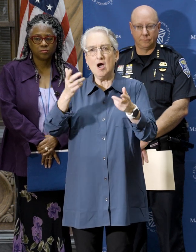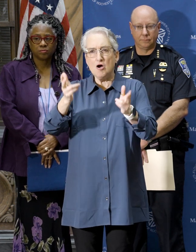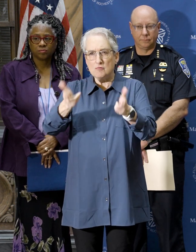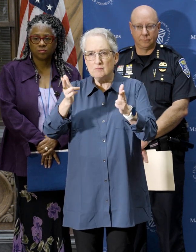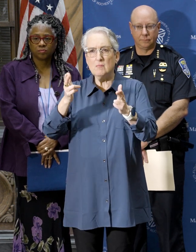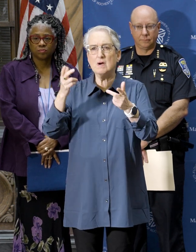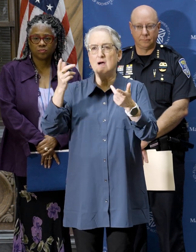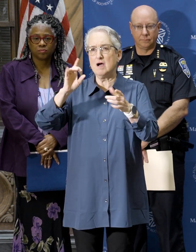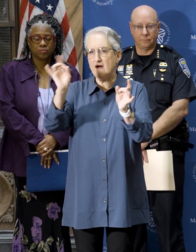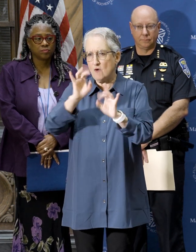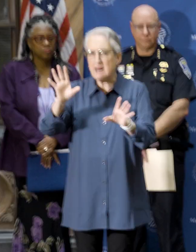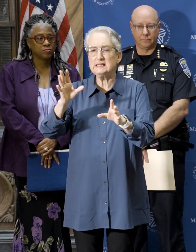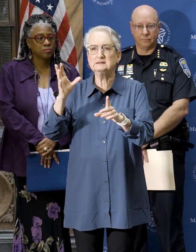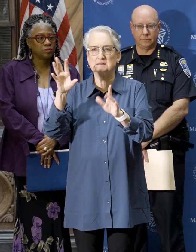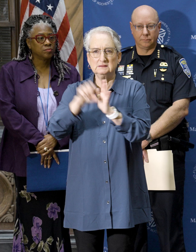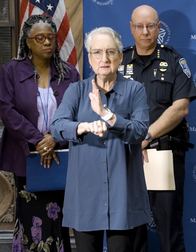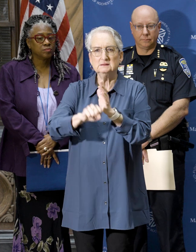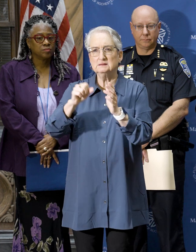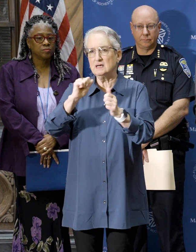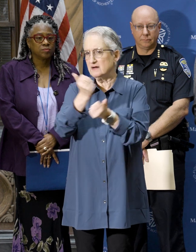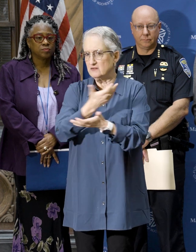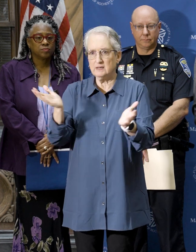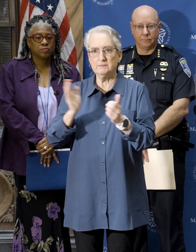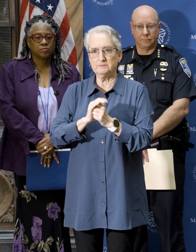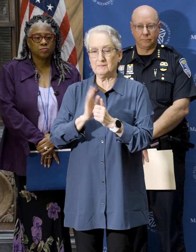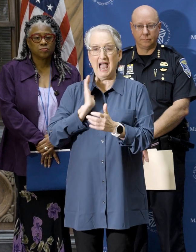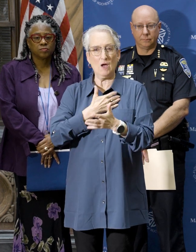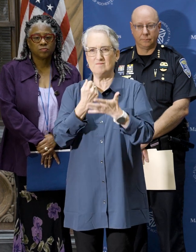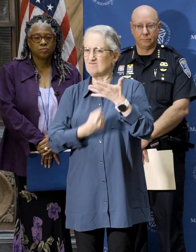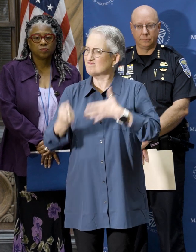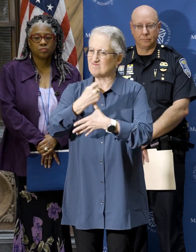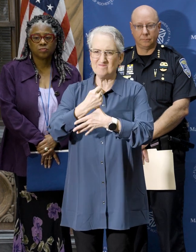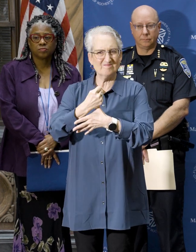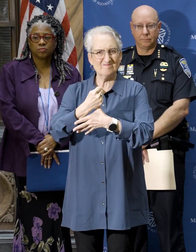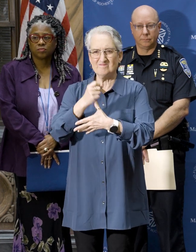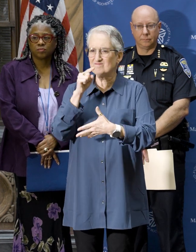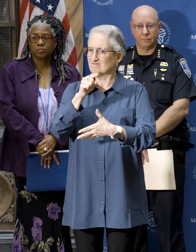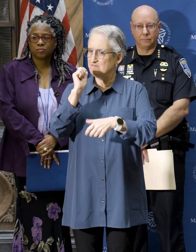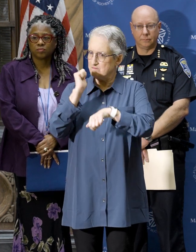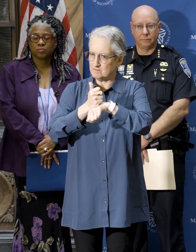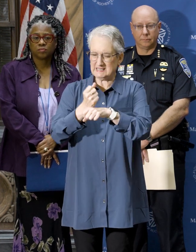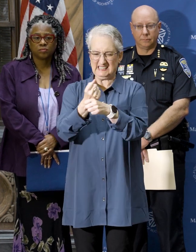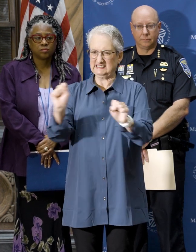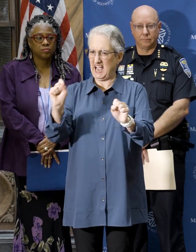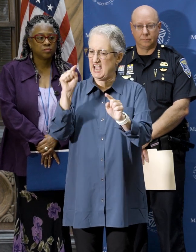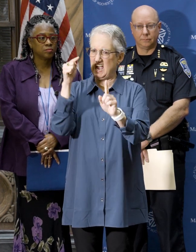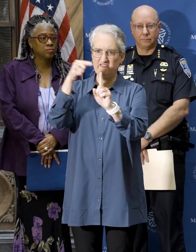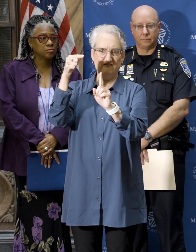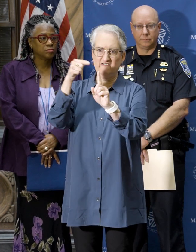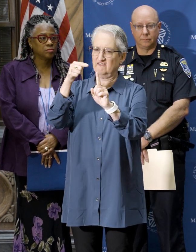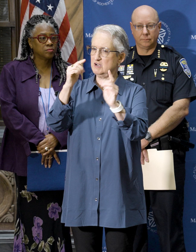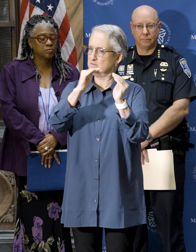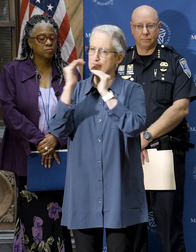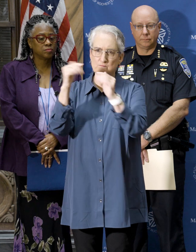highest priority. As you've heard me say, we are working to create a safe, equitable, and prosperous Rochester by inspiring hope and delivering on